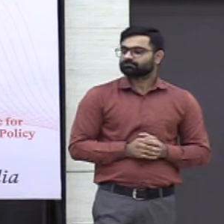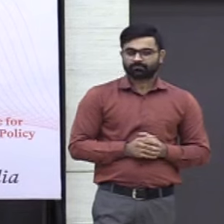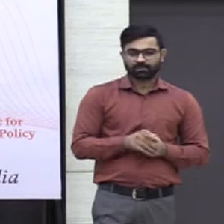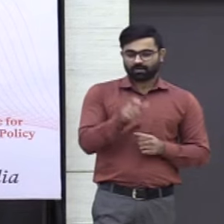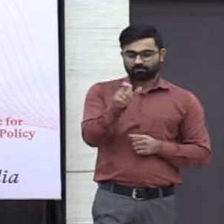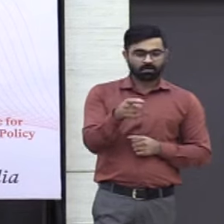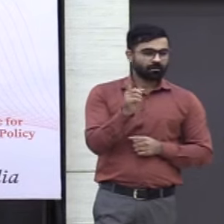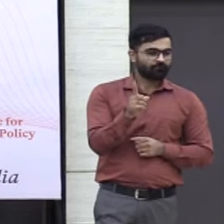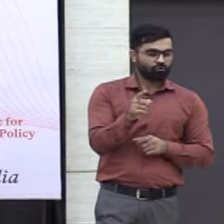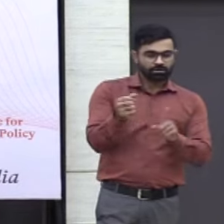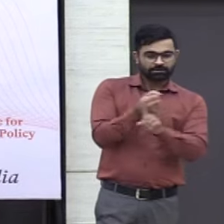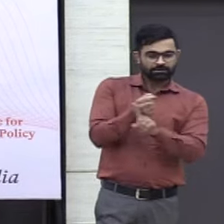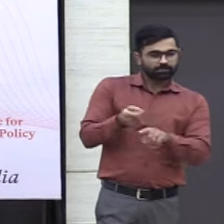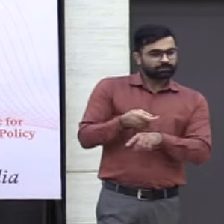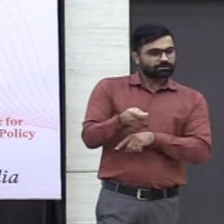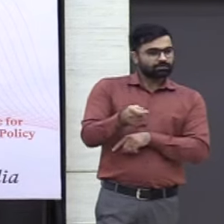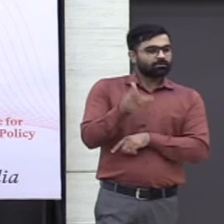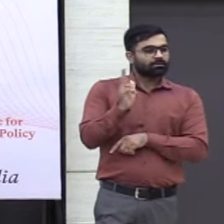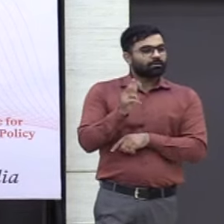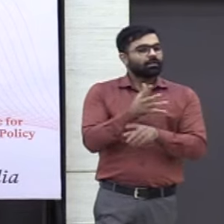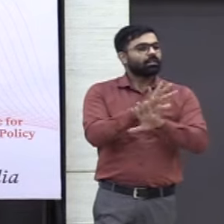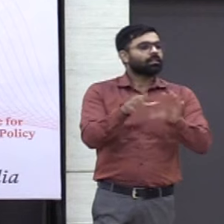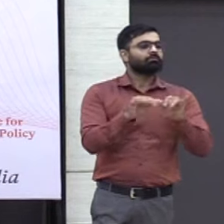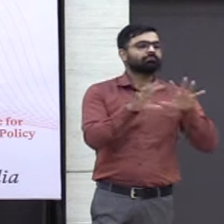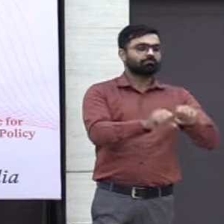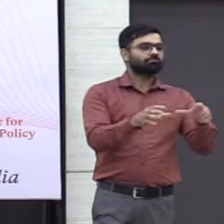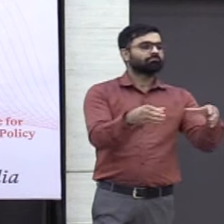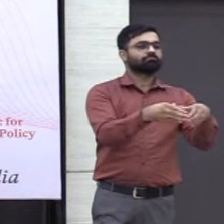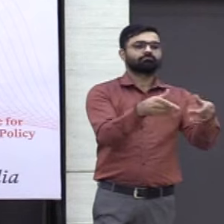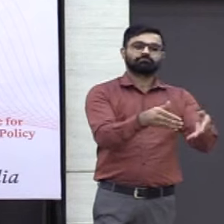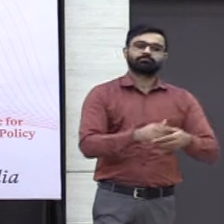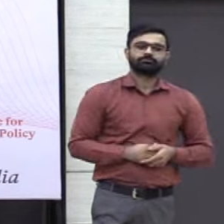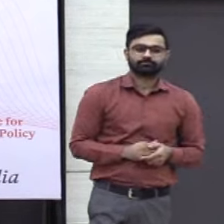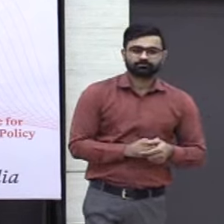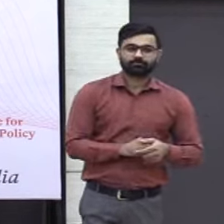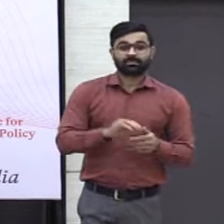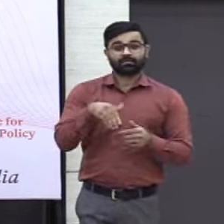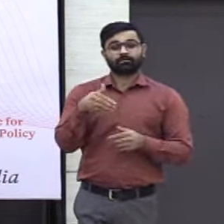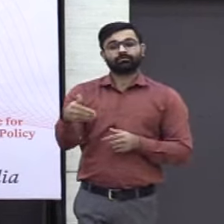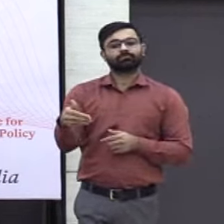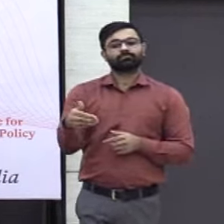threaten somebody with violence, it is organized crime.